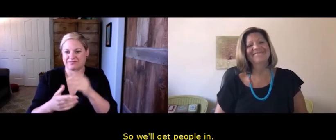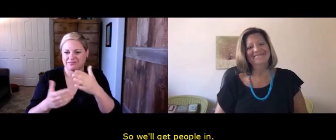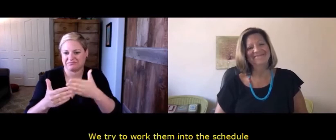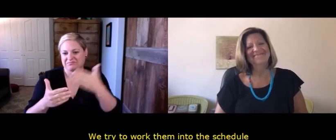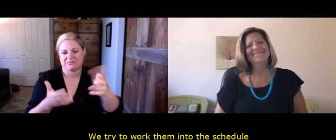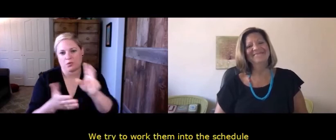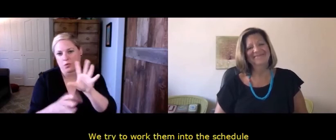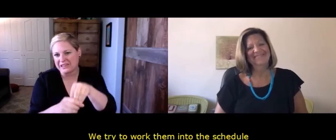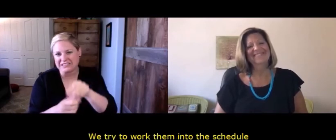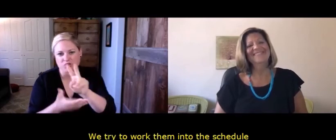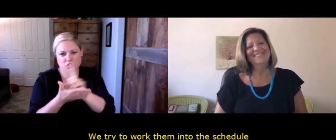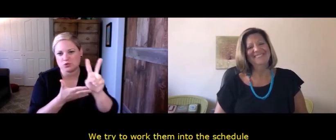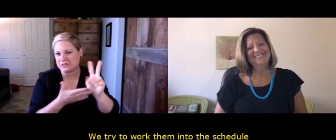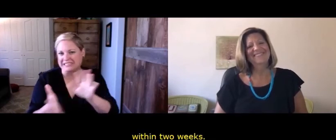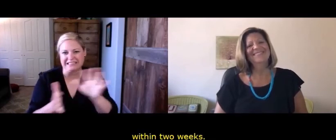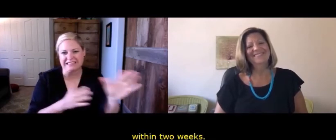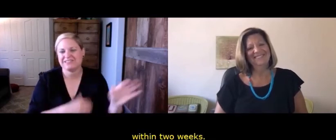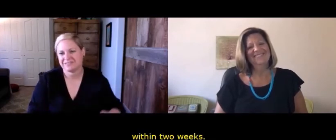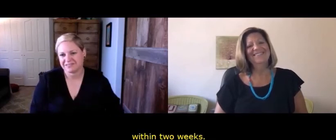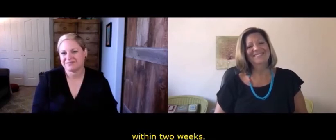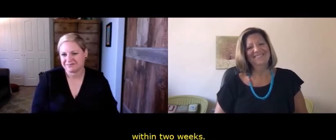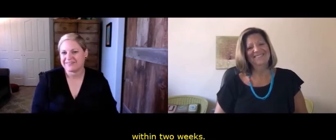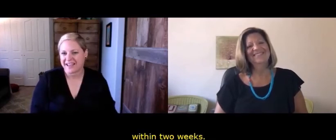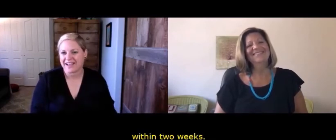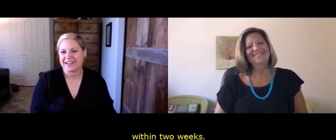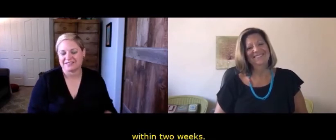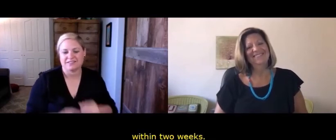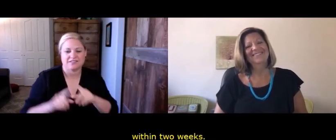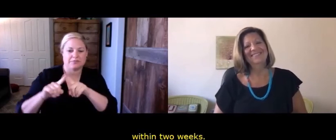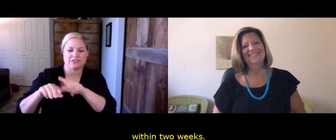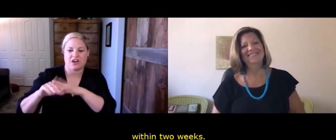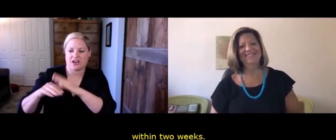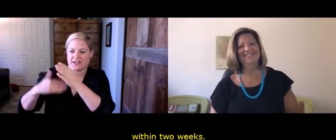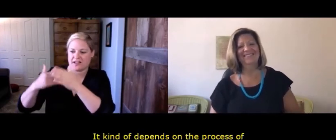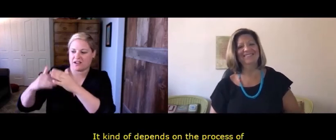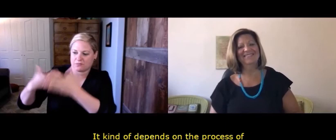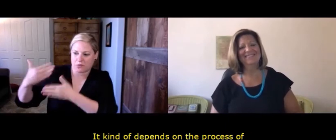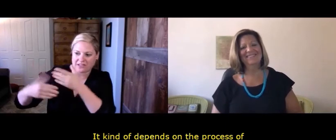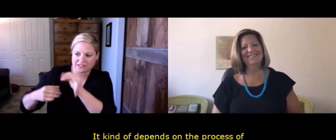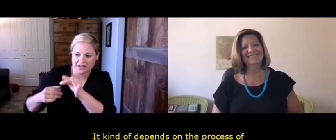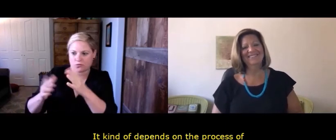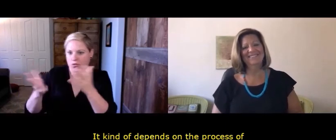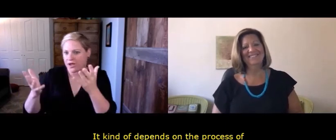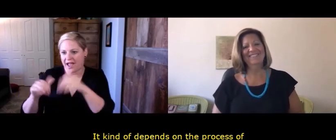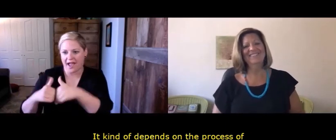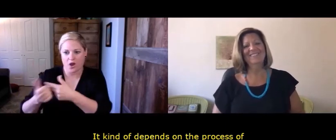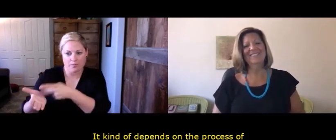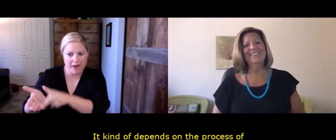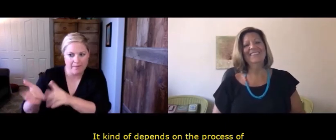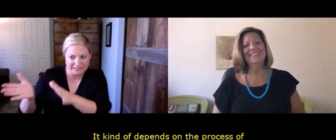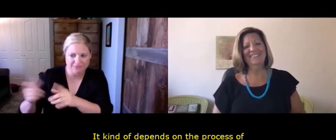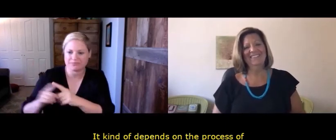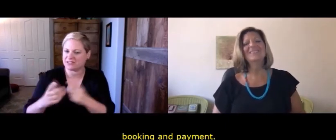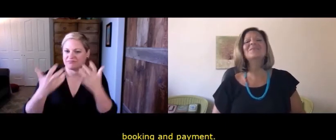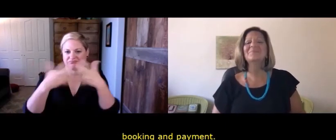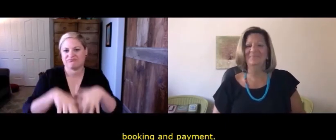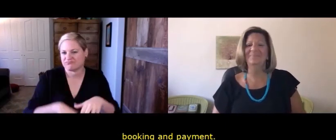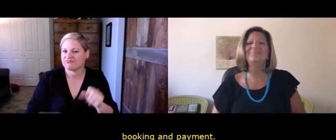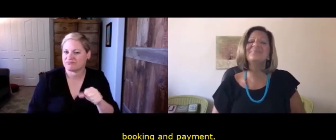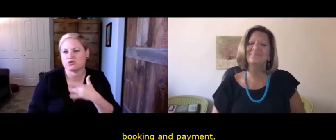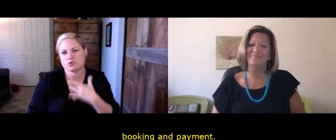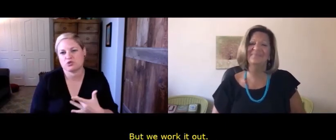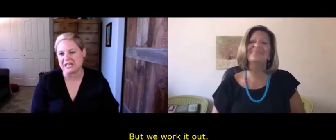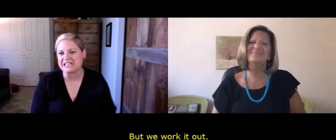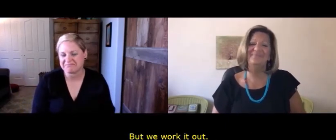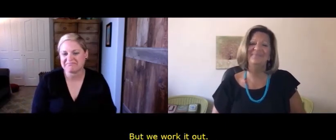people in. We try to work them into the schedule within 2 weeks. It kind of depends on the process of booking